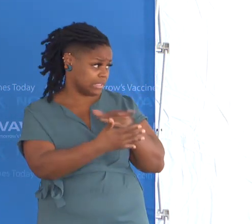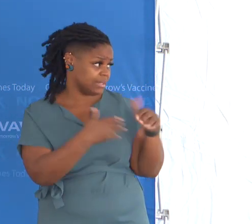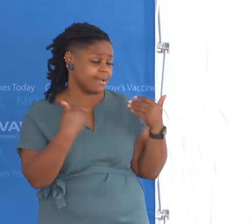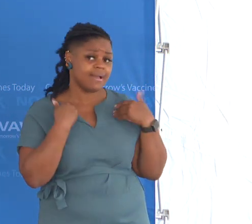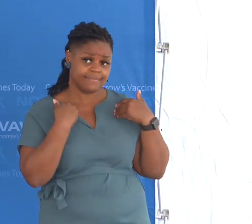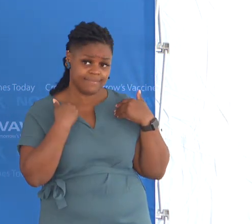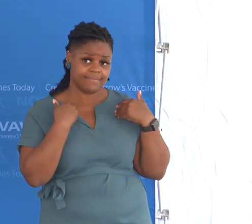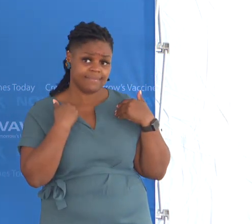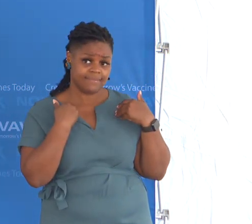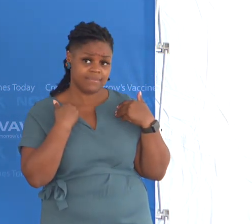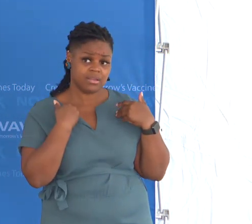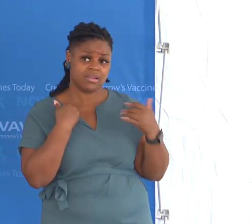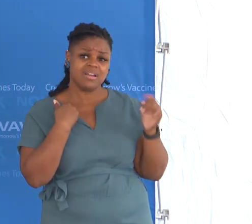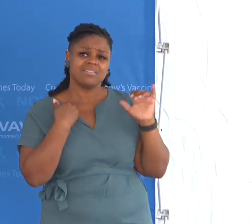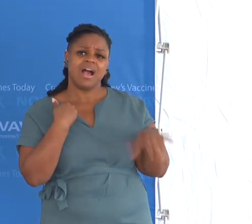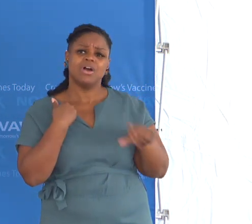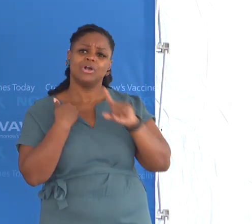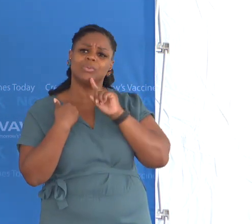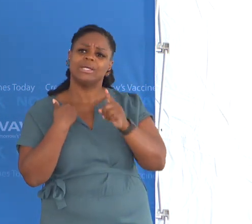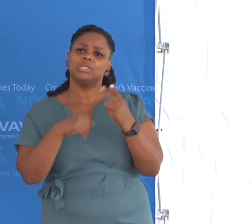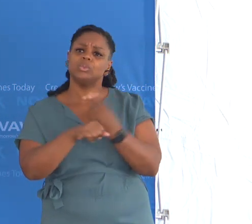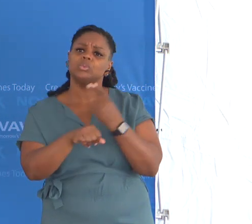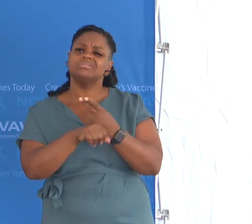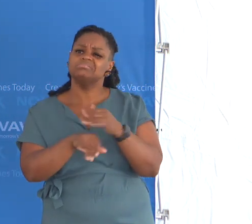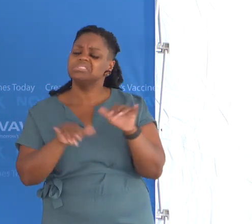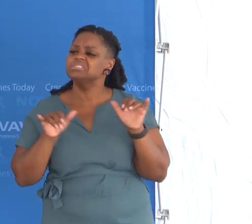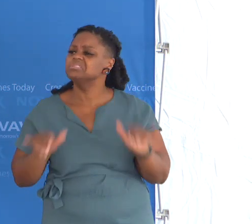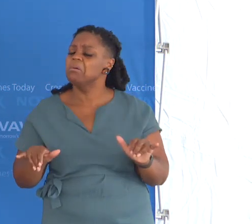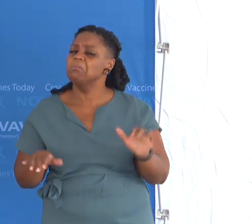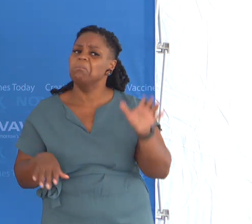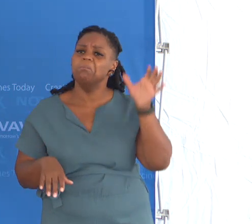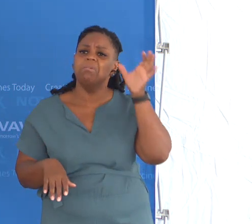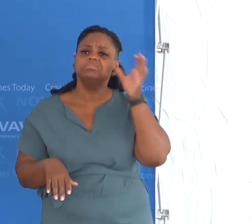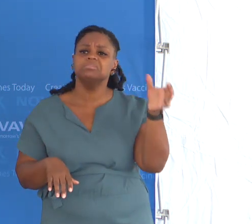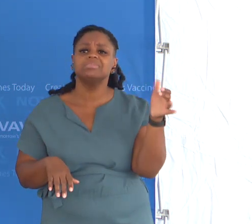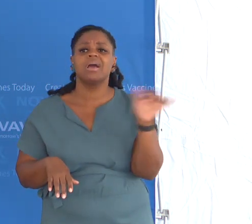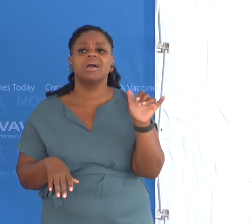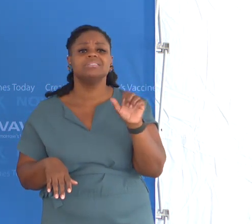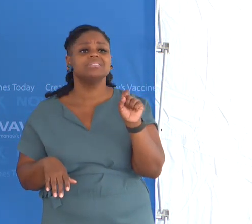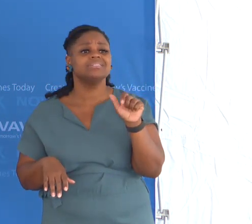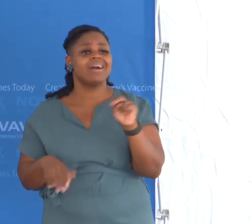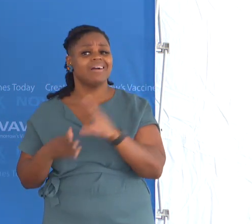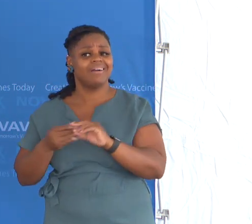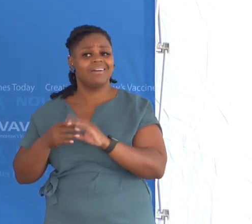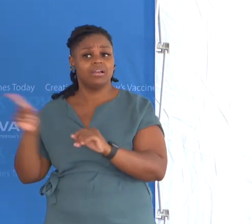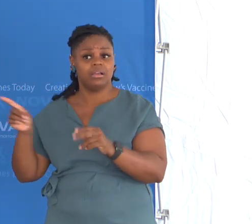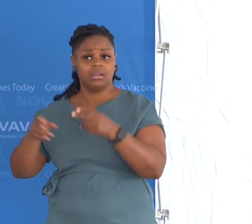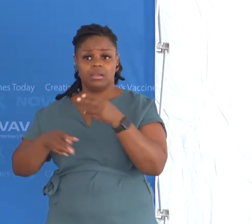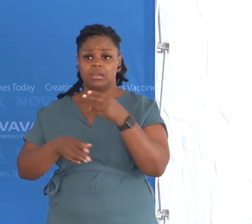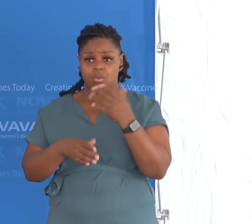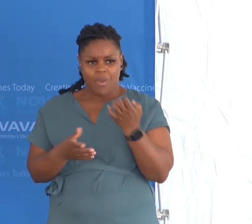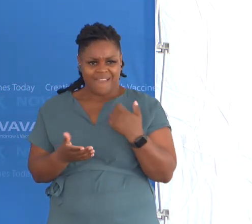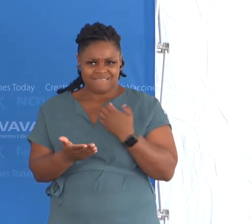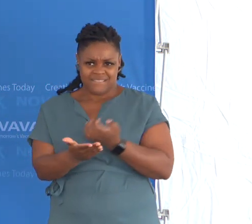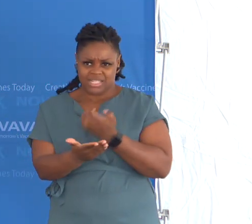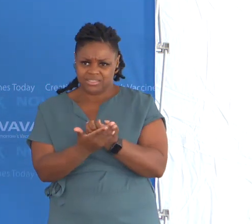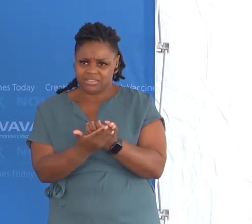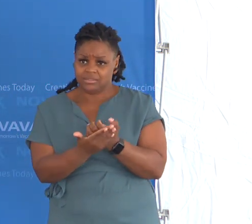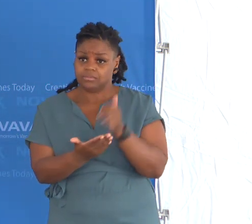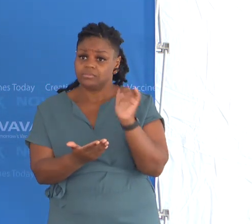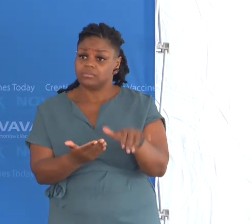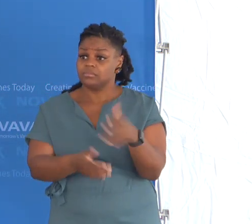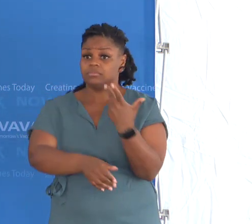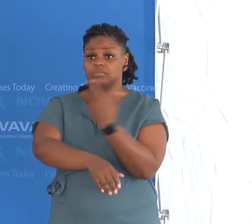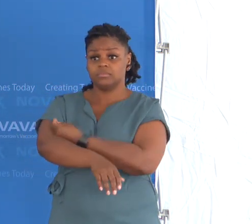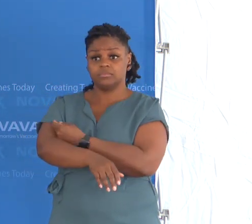different tweaks on the same theme. We want to, as Stan mentioned, provide convincing evidence that the vaccine is safe and efficacious. I